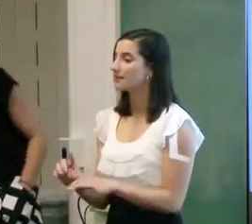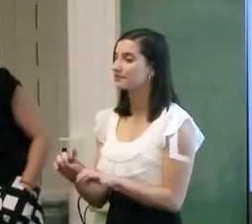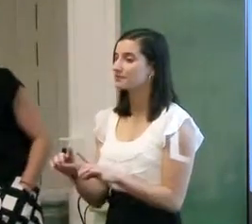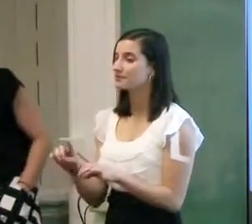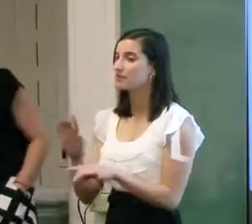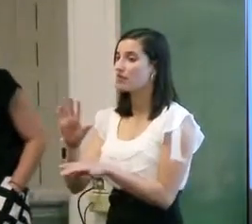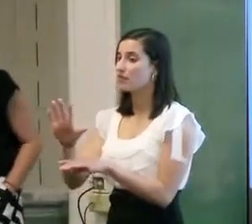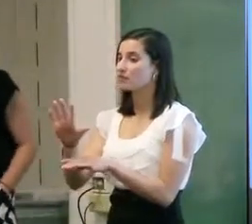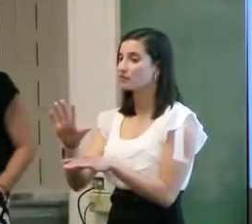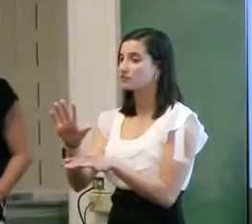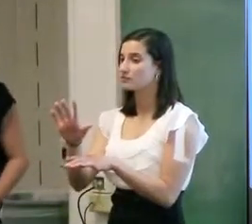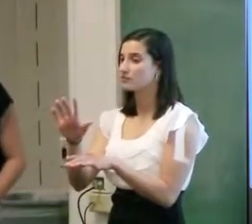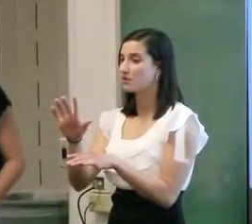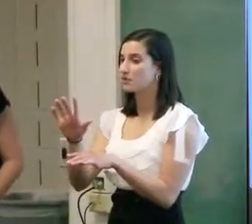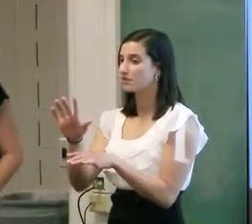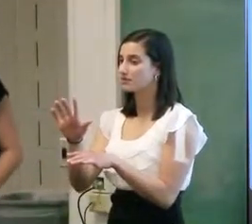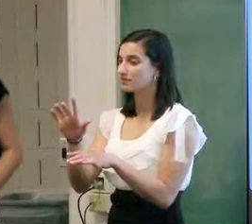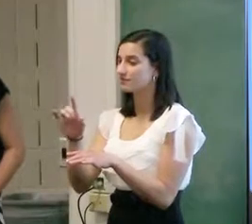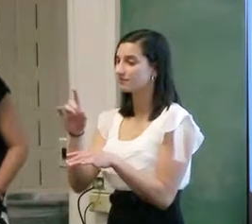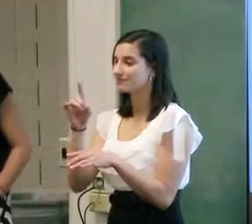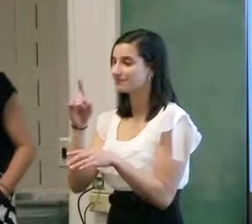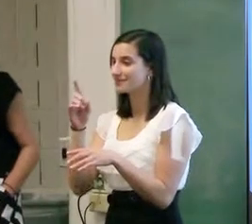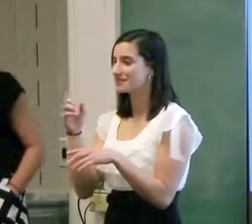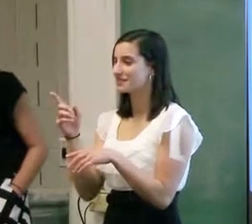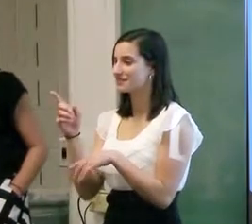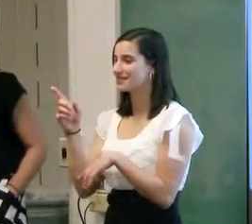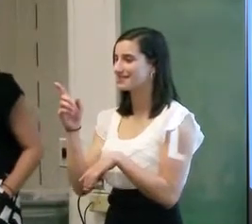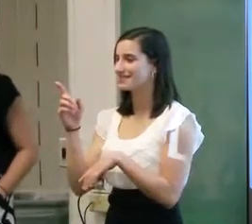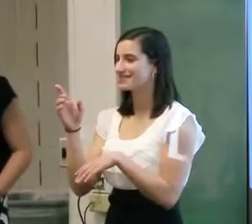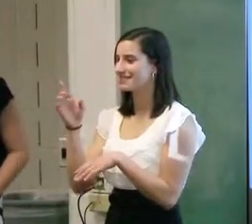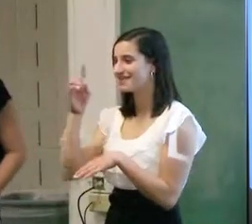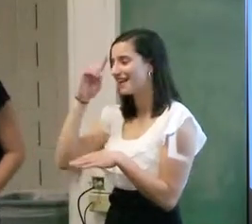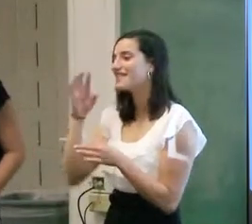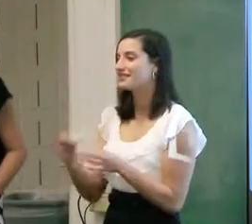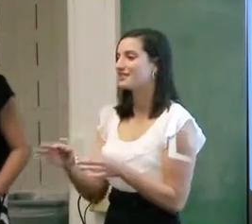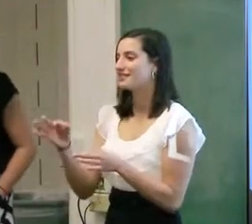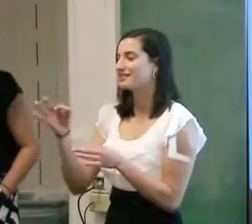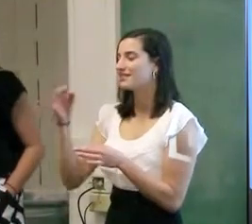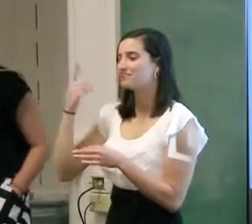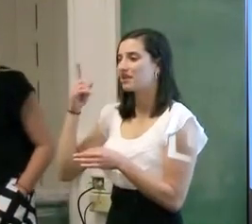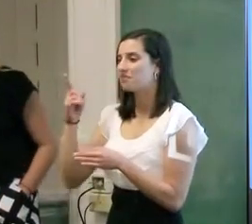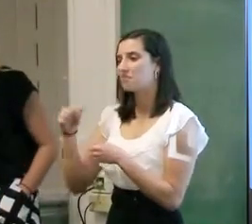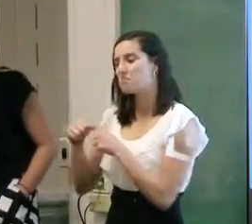your decision whether you want to continue having those bad days or if you want to just push right through.